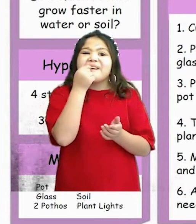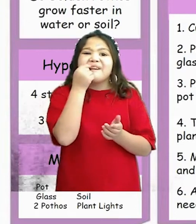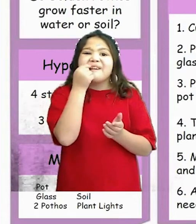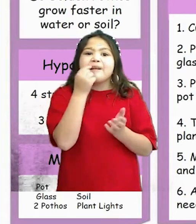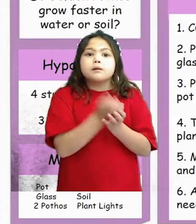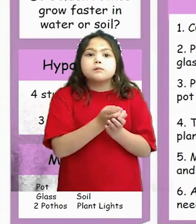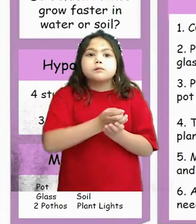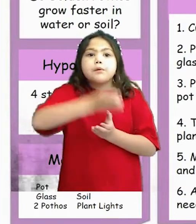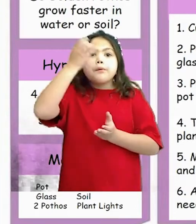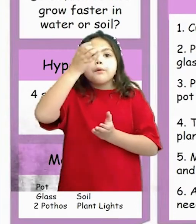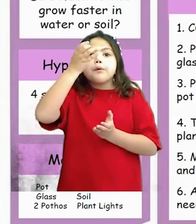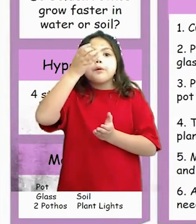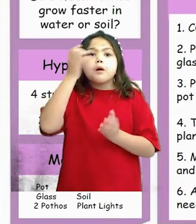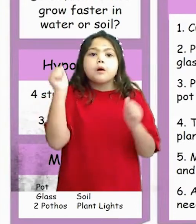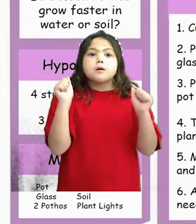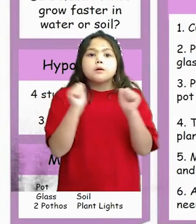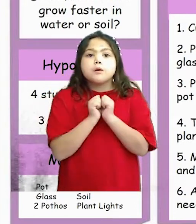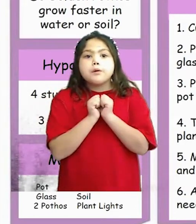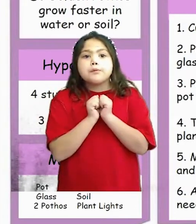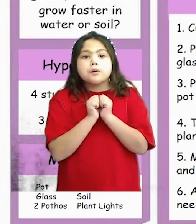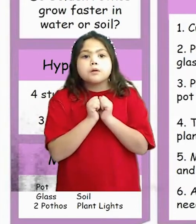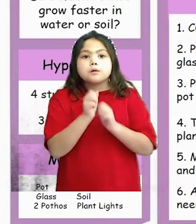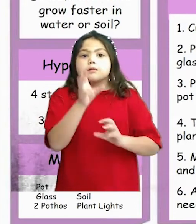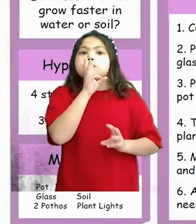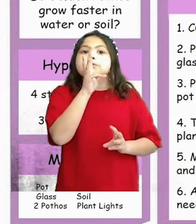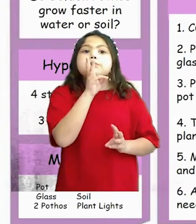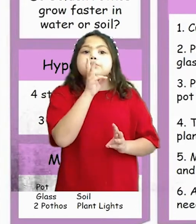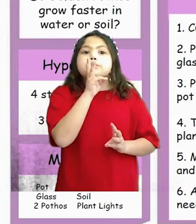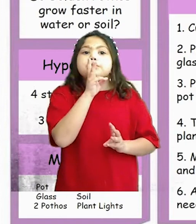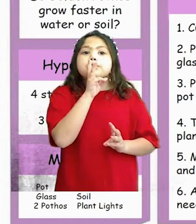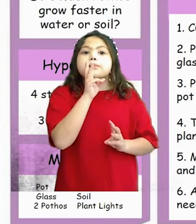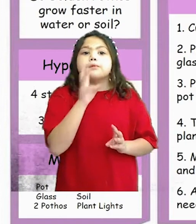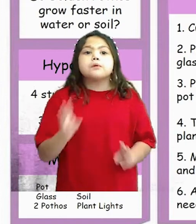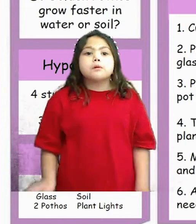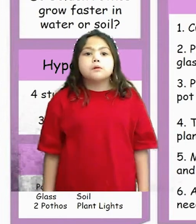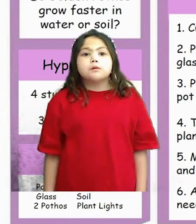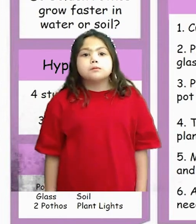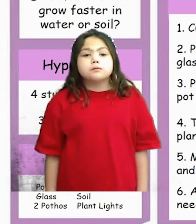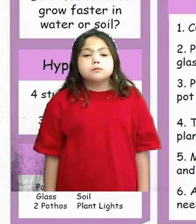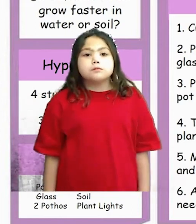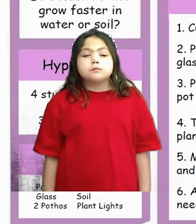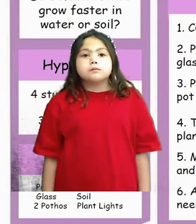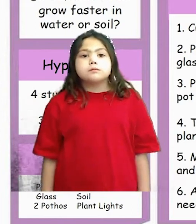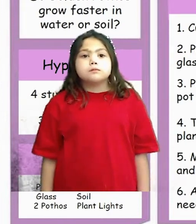we put 1 in a small glass jar with water.